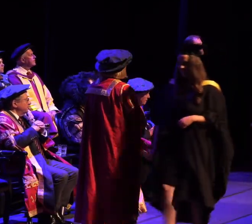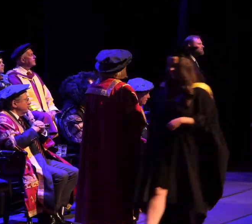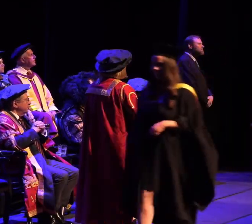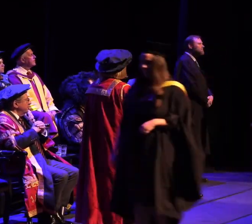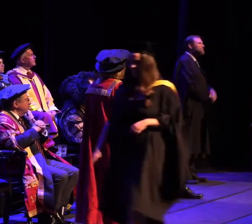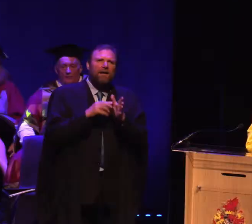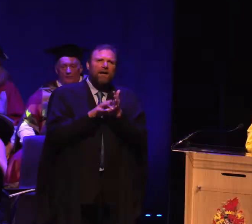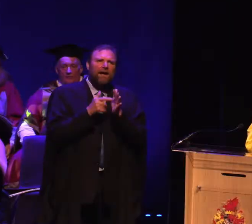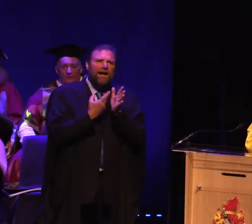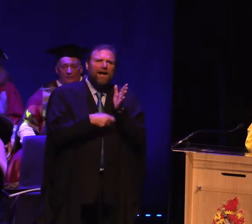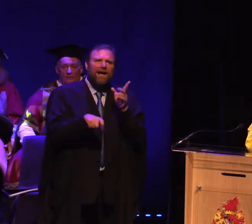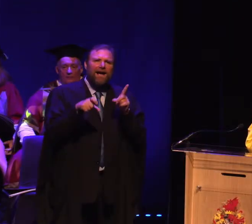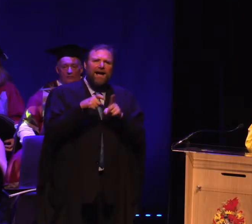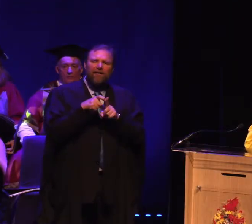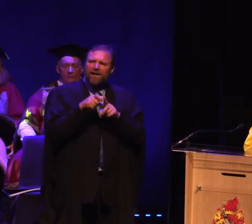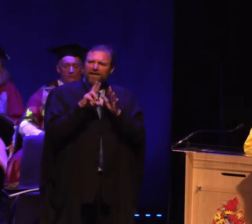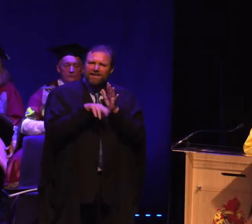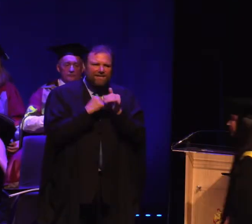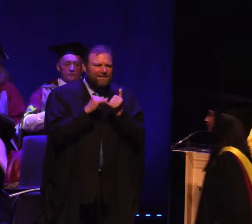And Harrod Kinsett.